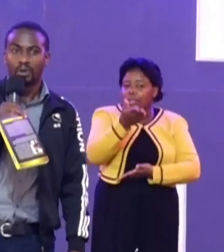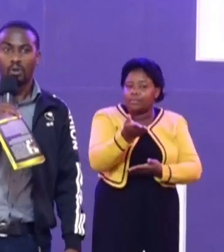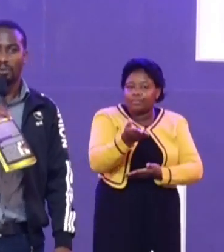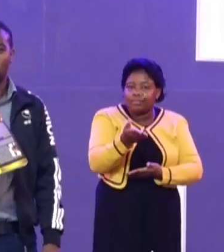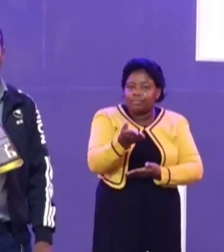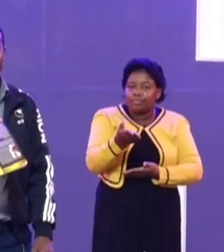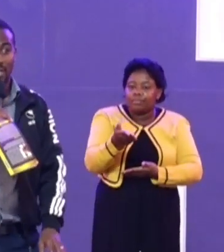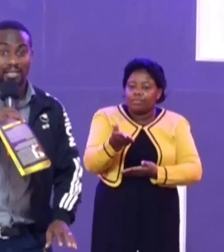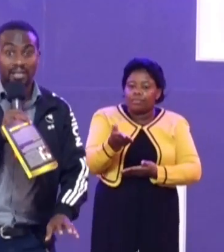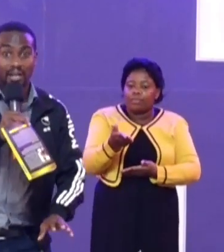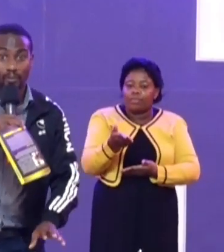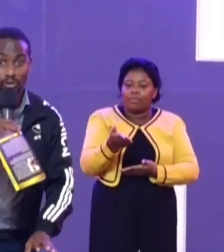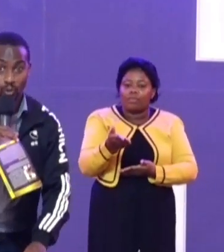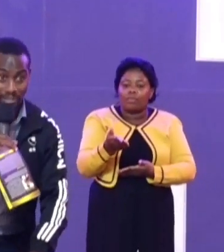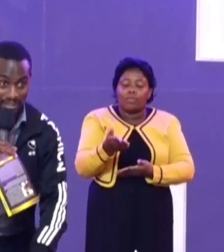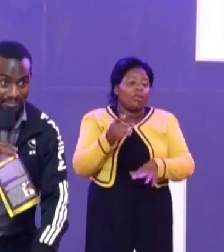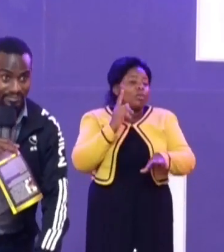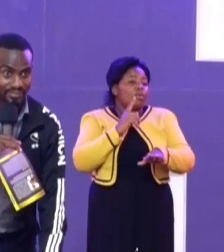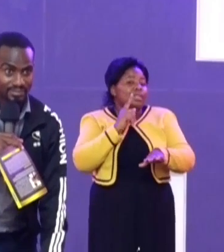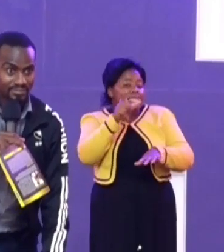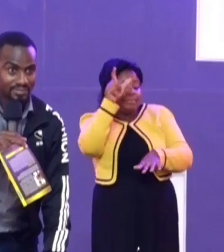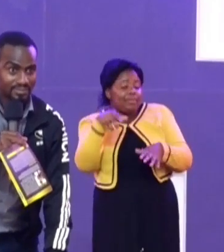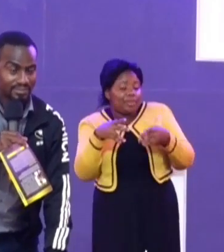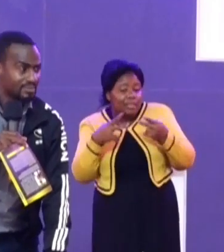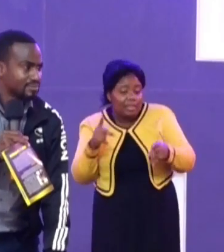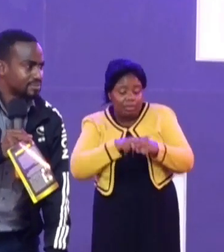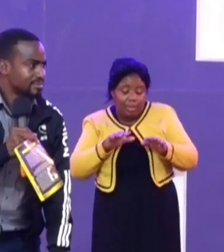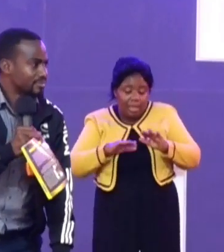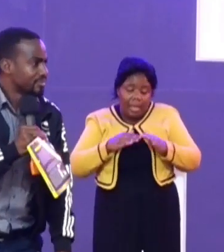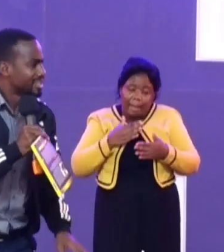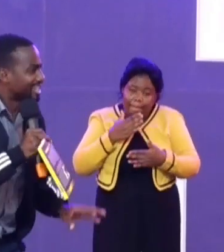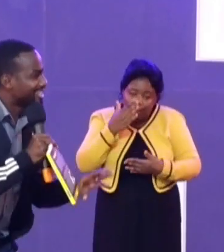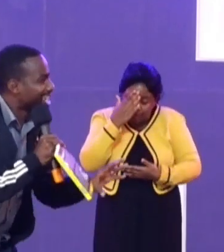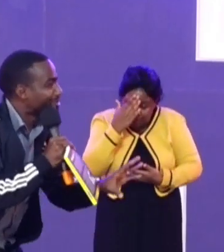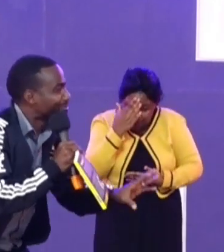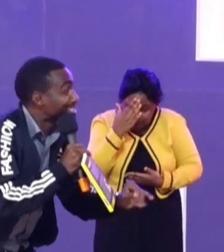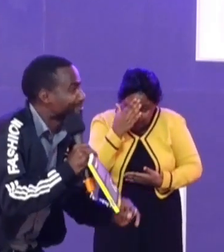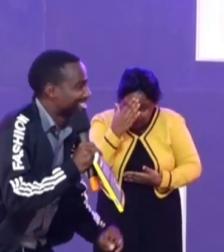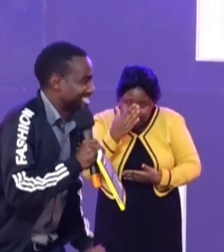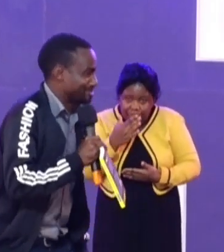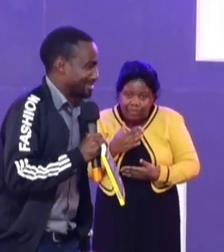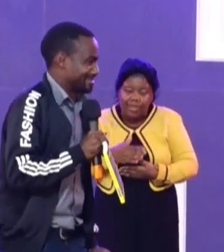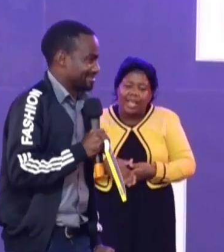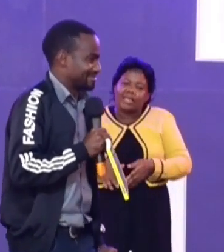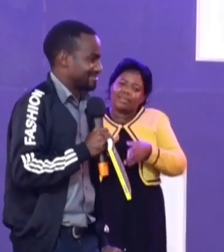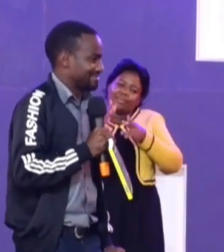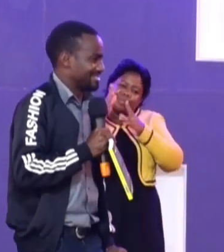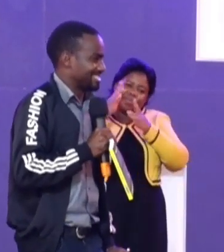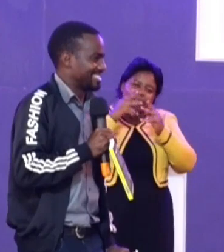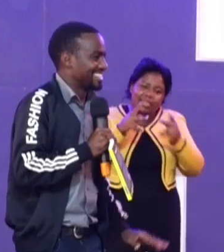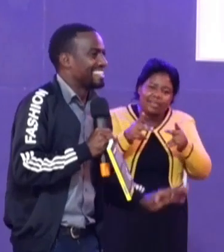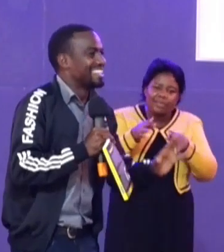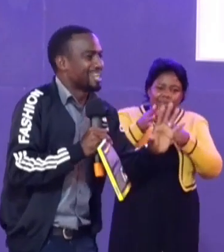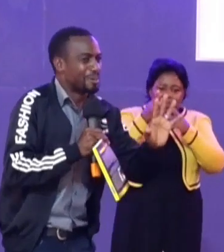causes that? Omuntu yaba yatandika nga mwetowaze. That person must have begun when they are humble. Yatandika nga abantu abassaamu ekitiibwa. He began when